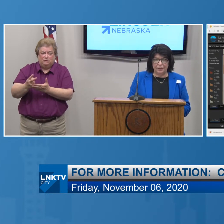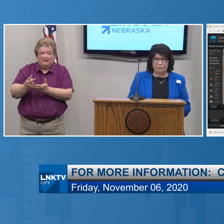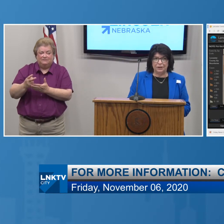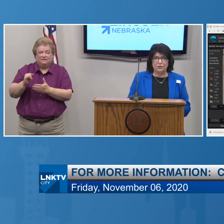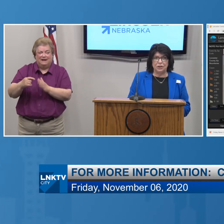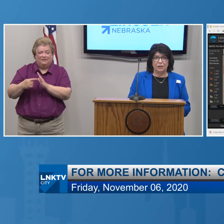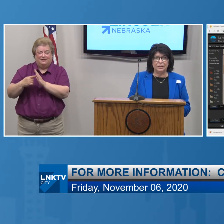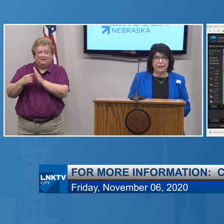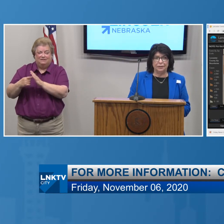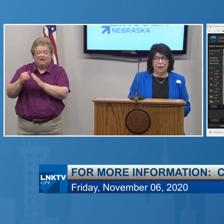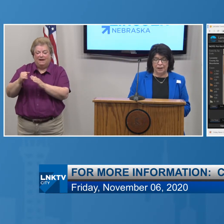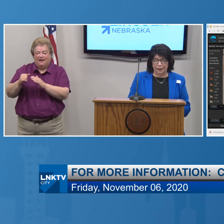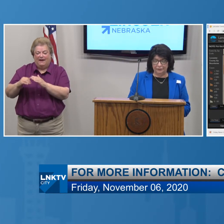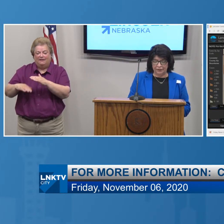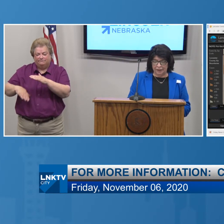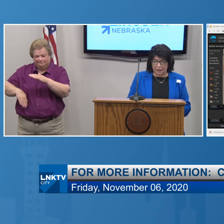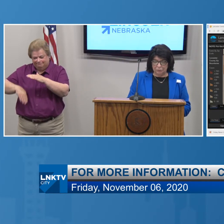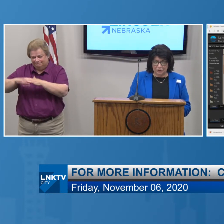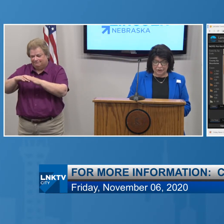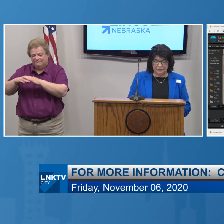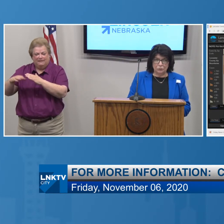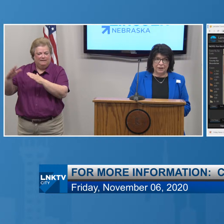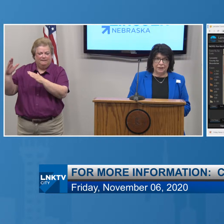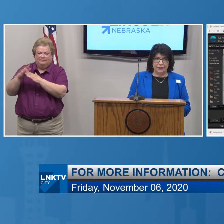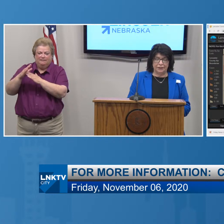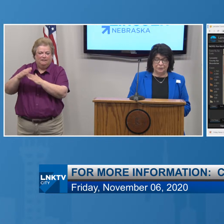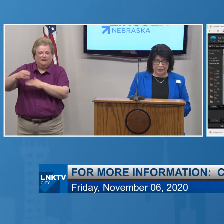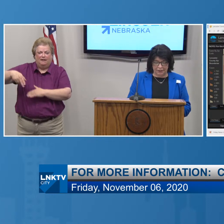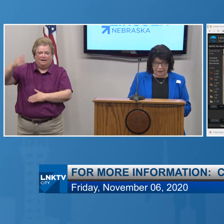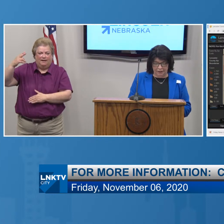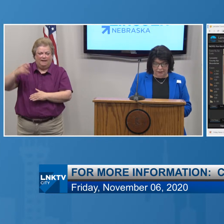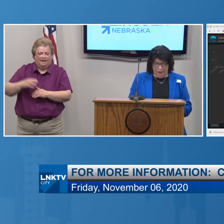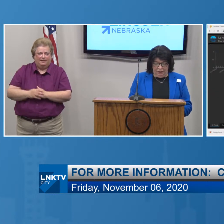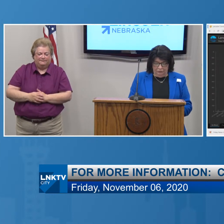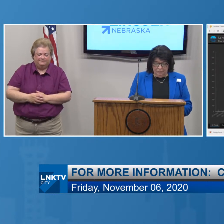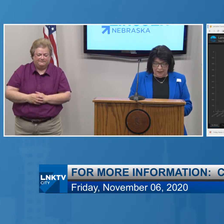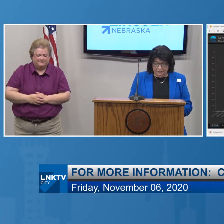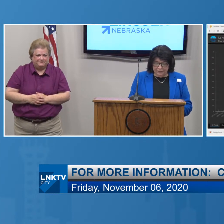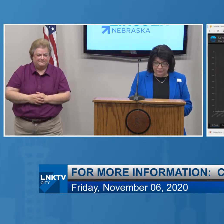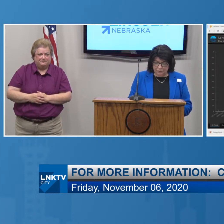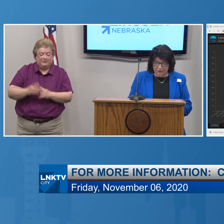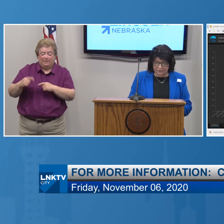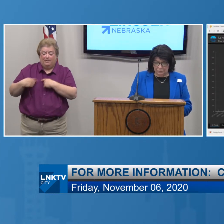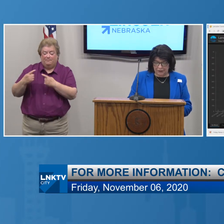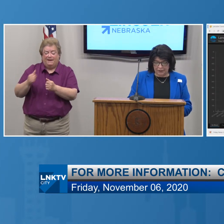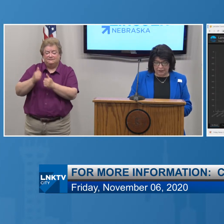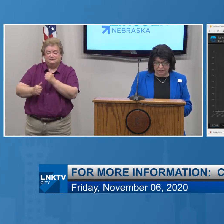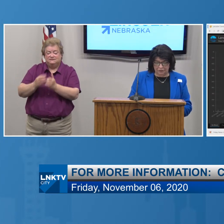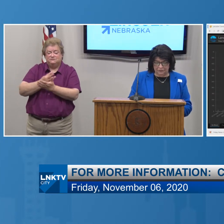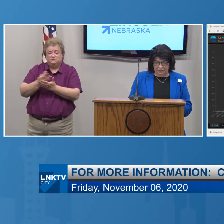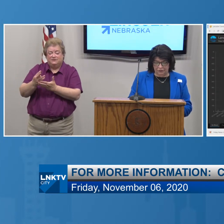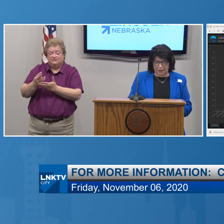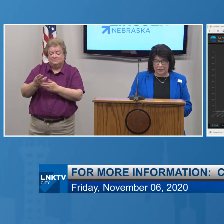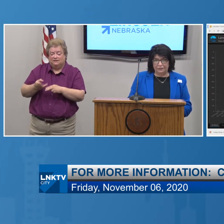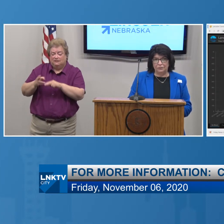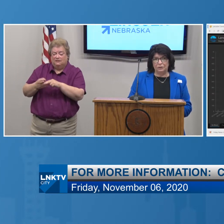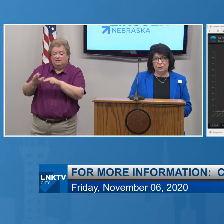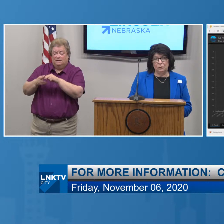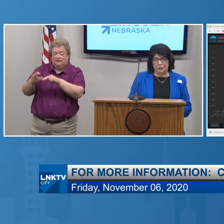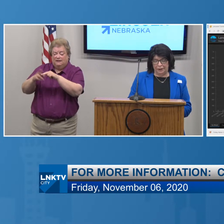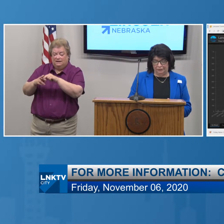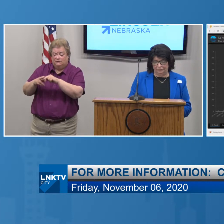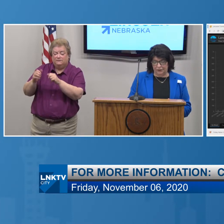indicators have reached all-time highs, pushing us quickly into red. For the past 6 weeks, the weekly increase in new